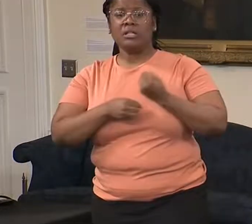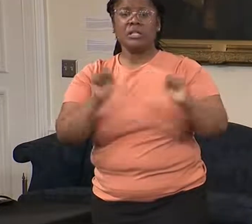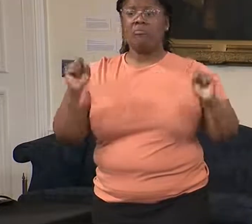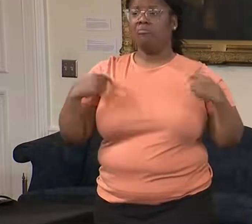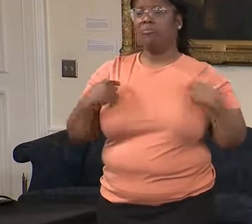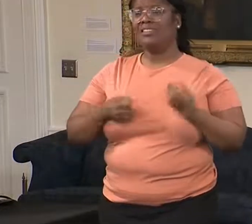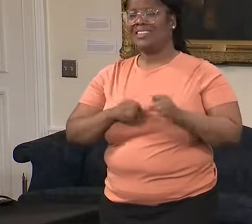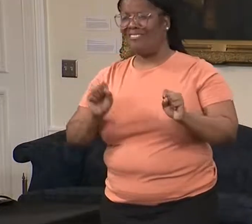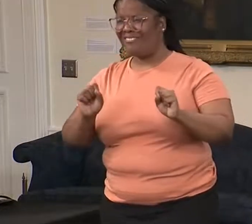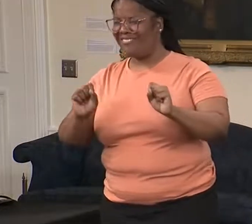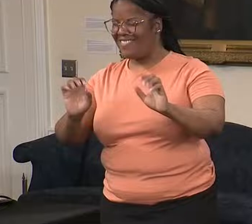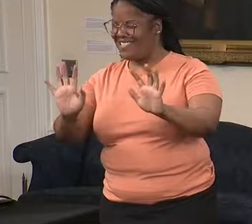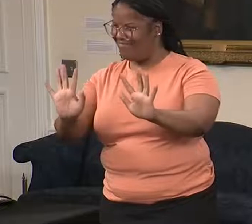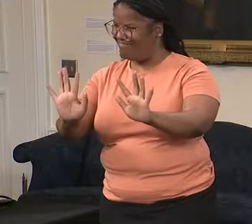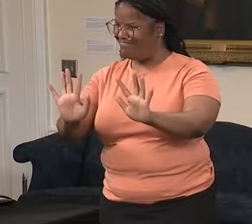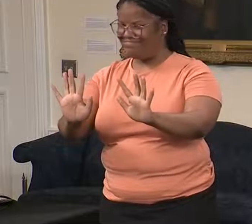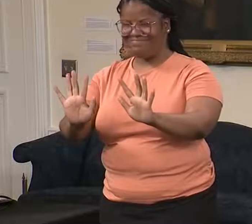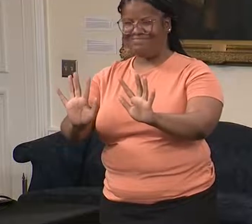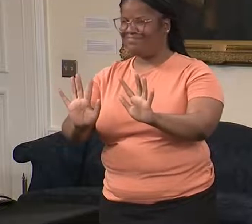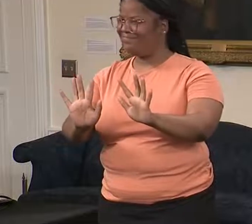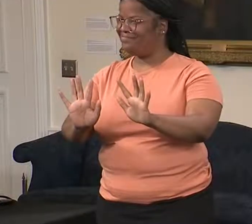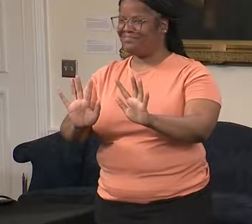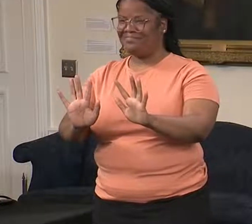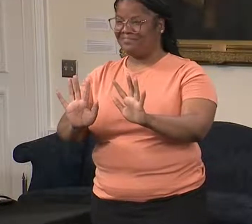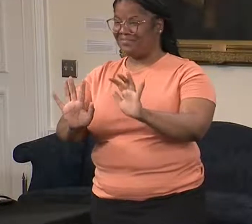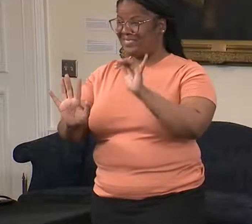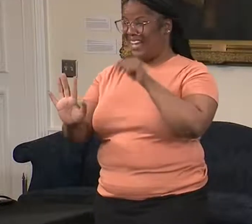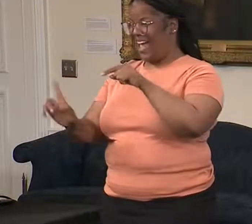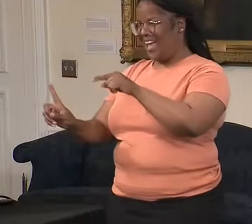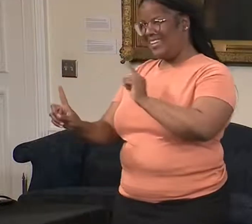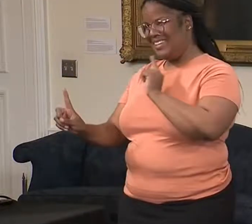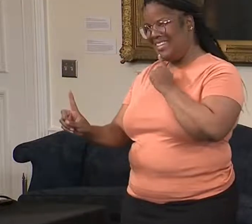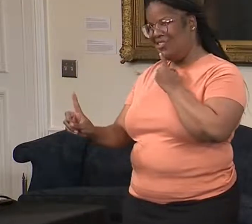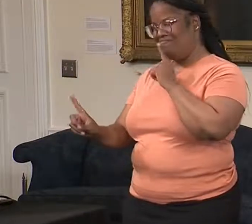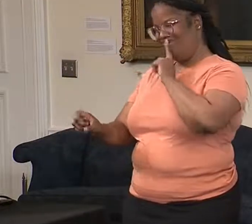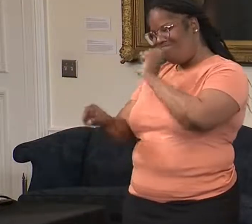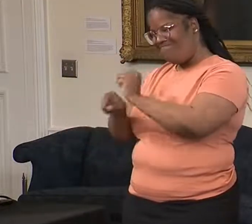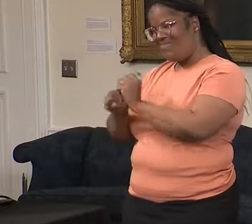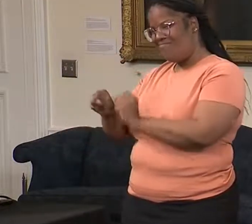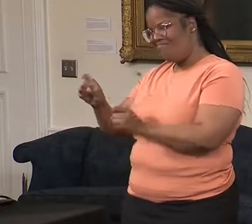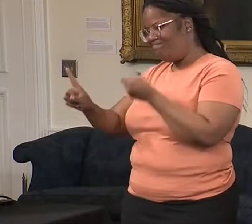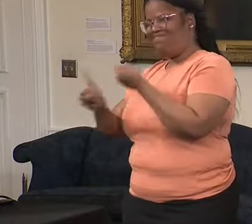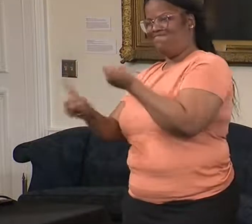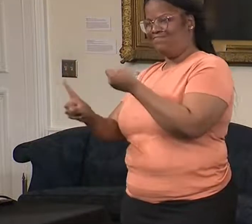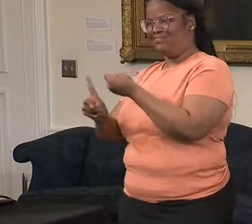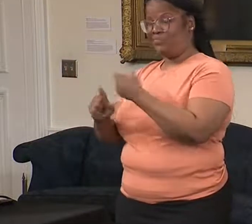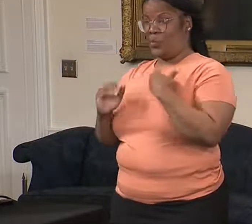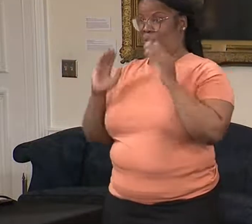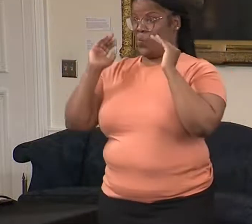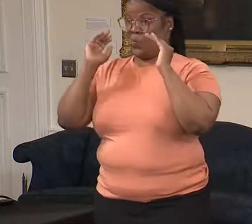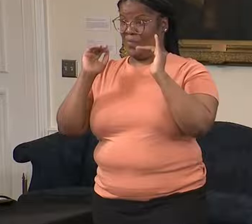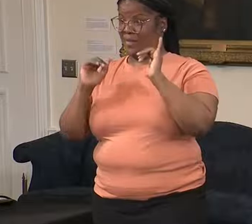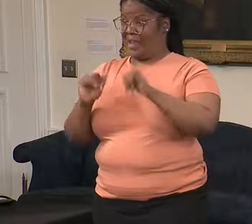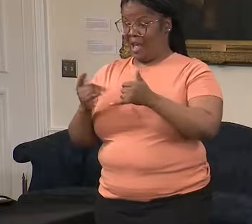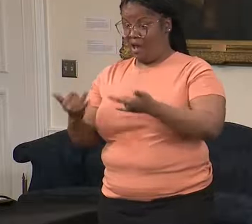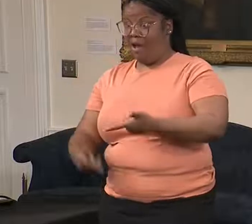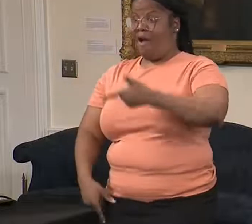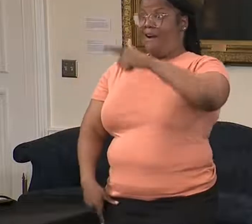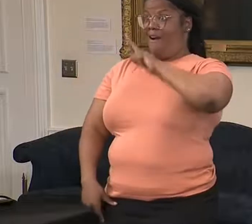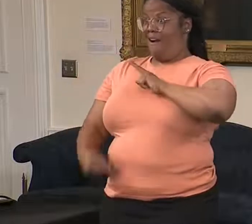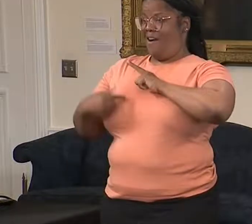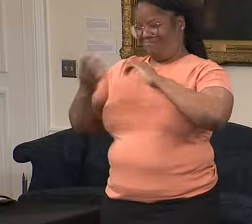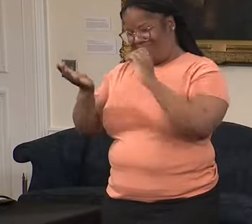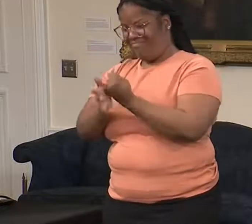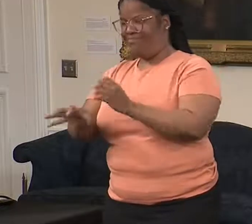But now, we're seeing that they really do need to worry about it, and so we're hopeful that everybody will be signing up and getting